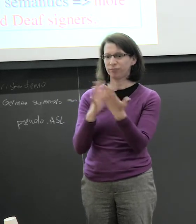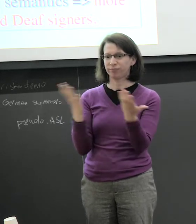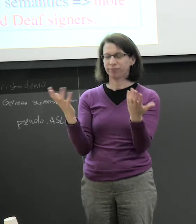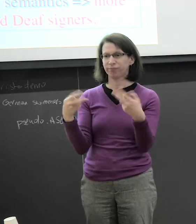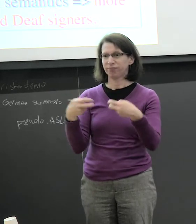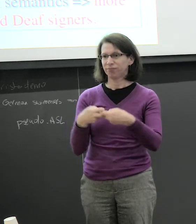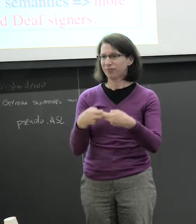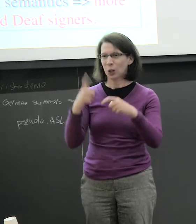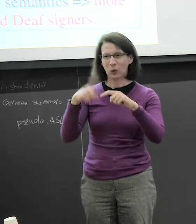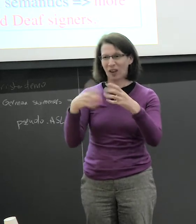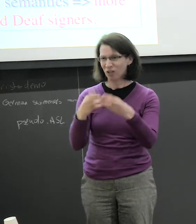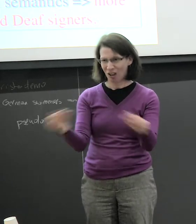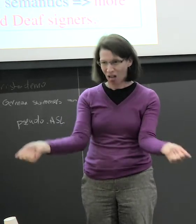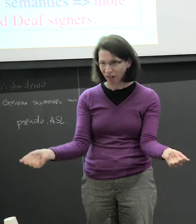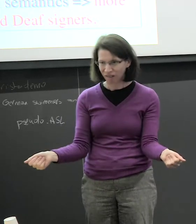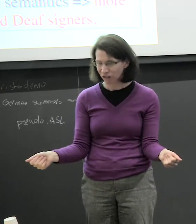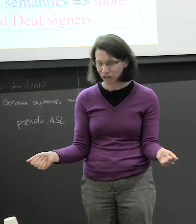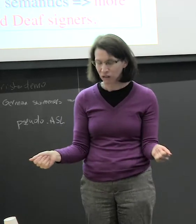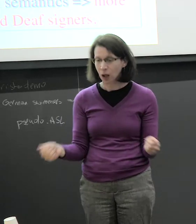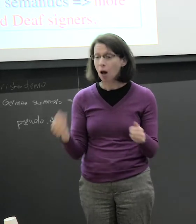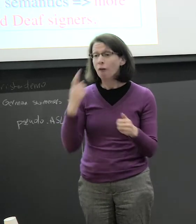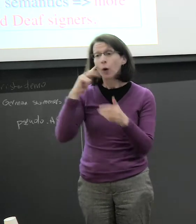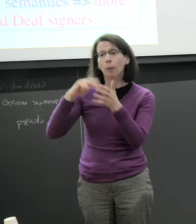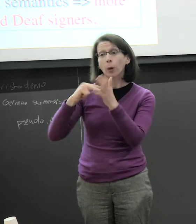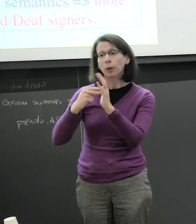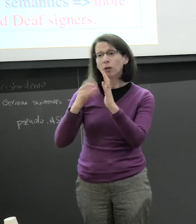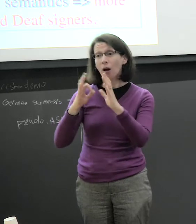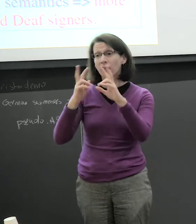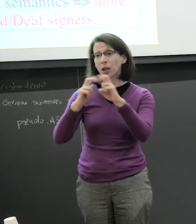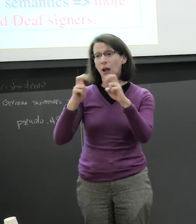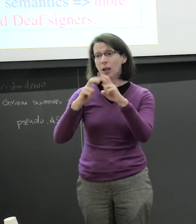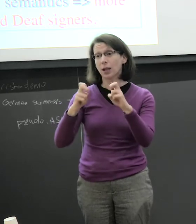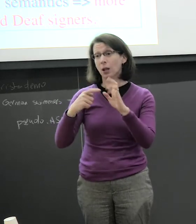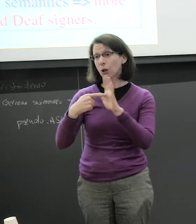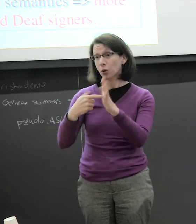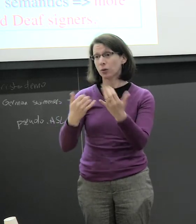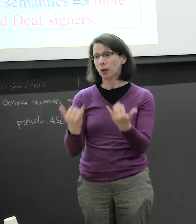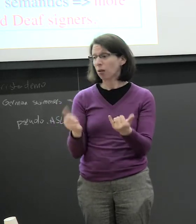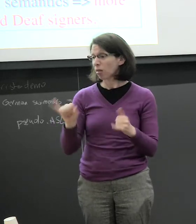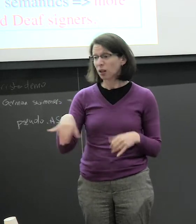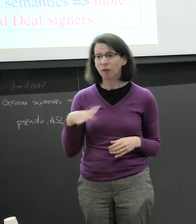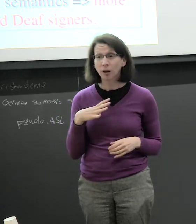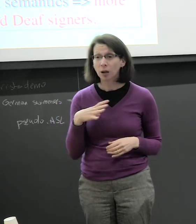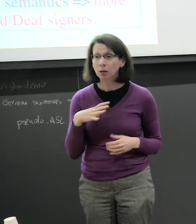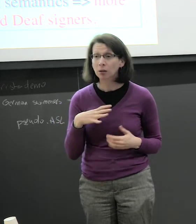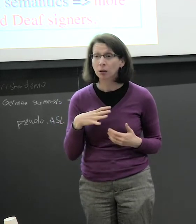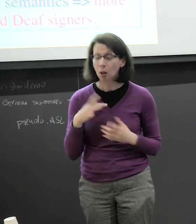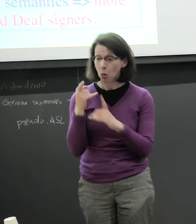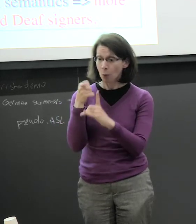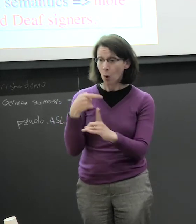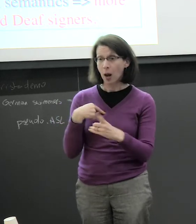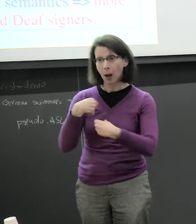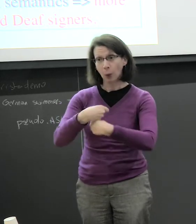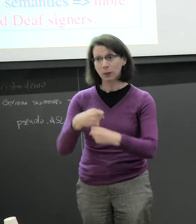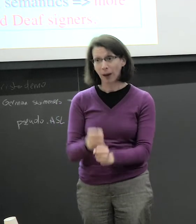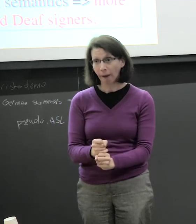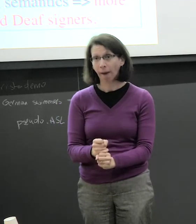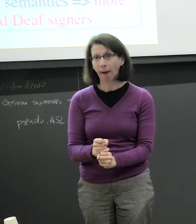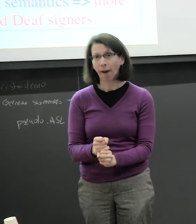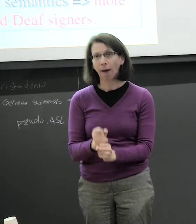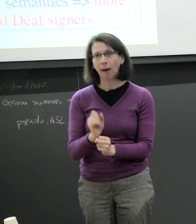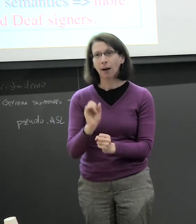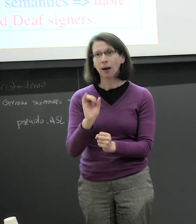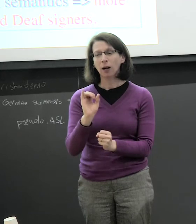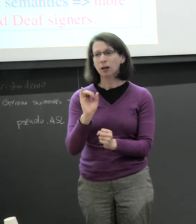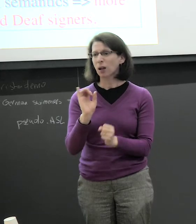resolve. For purposes of the analysis I presented here, that's entirely fine. I mean, the point I wanted to make is